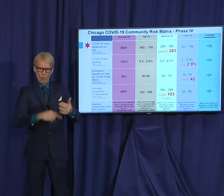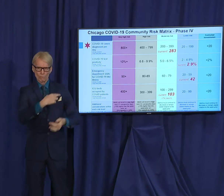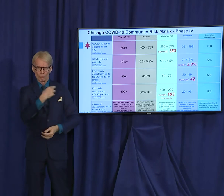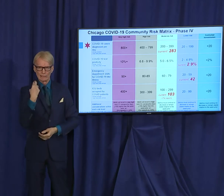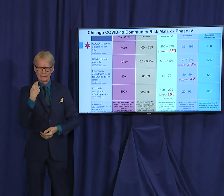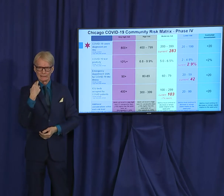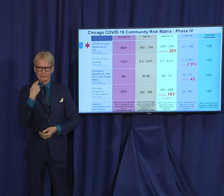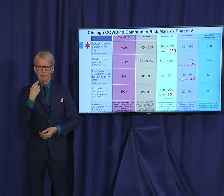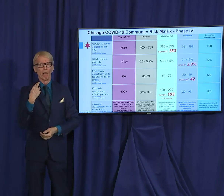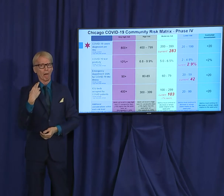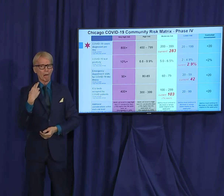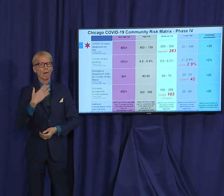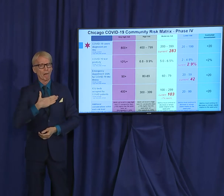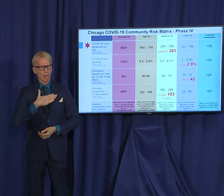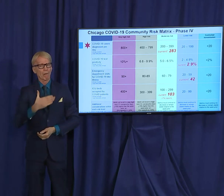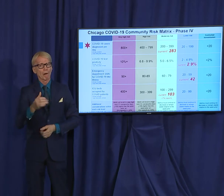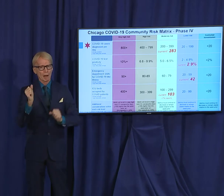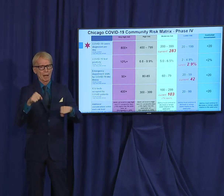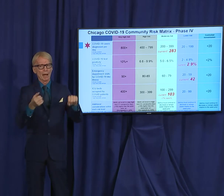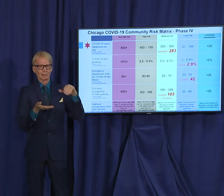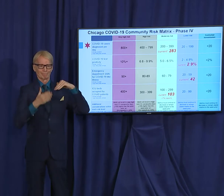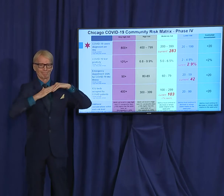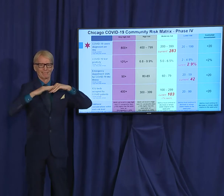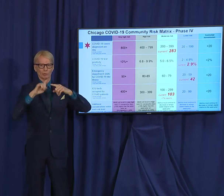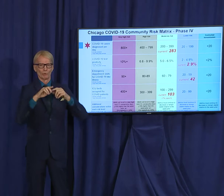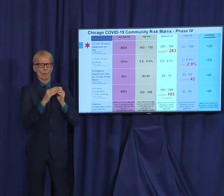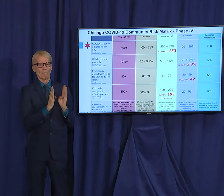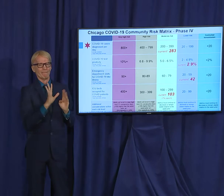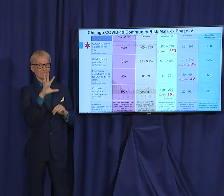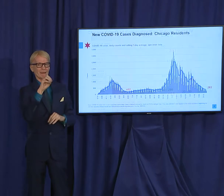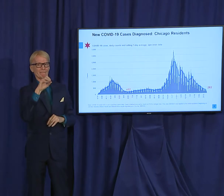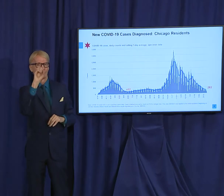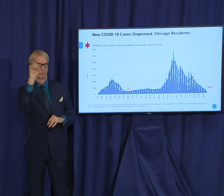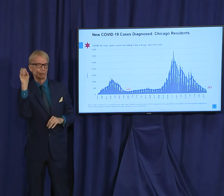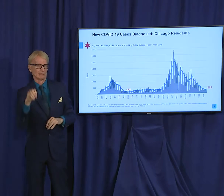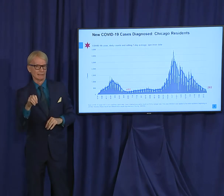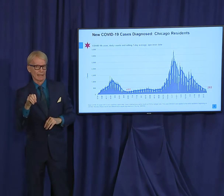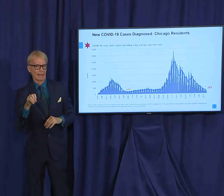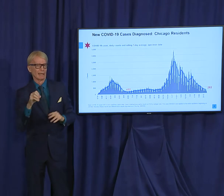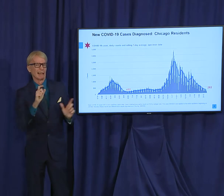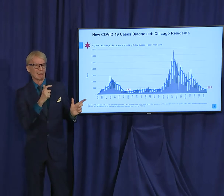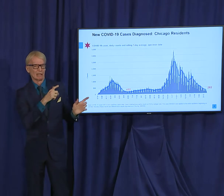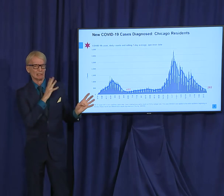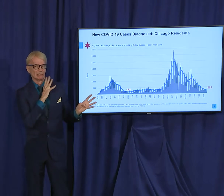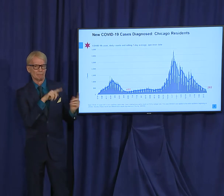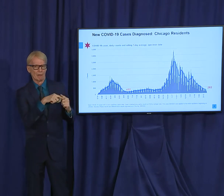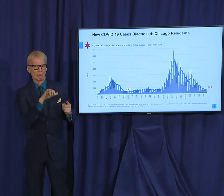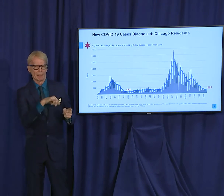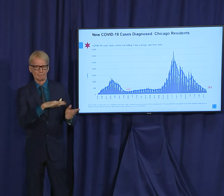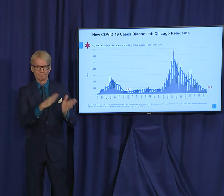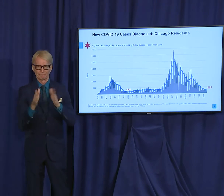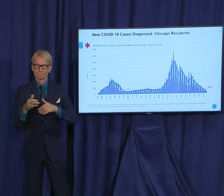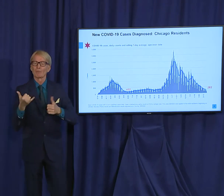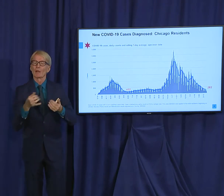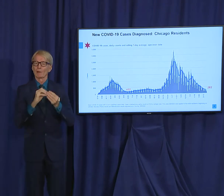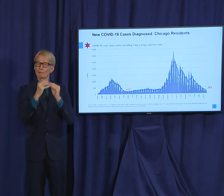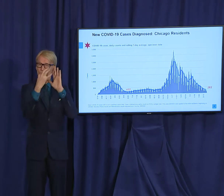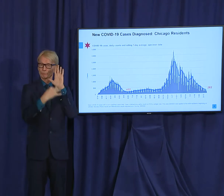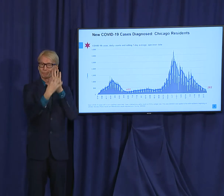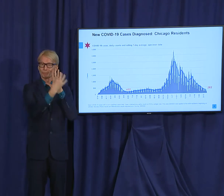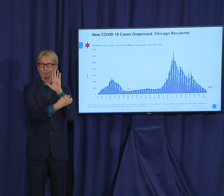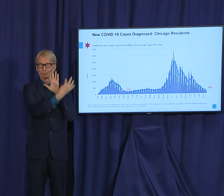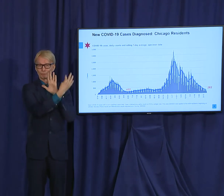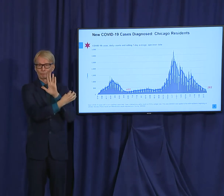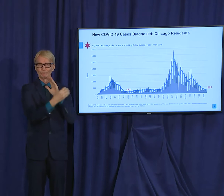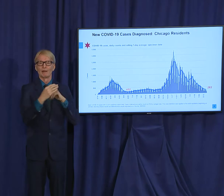are then able to expand to that 50% capacity, which you'll hear about. Just to show you some graphs quickly, this is our cases, and we'll